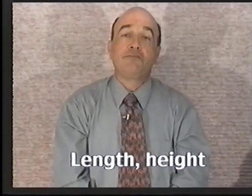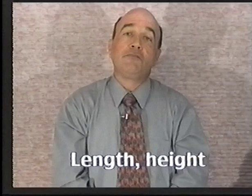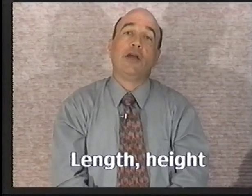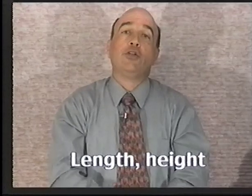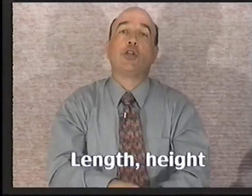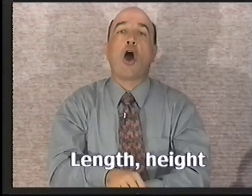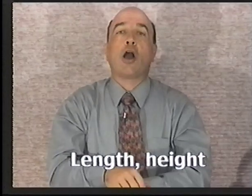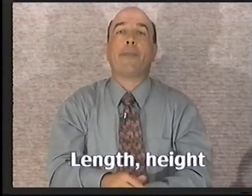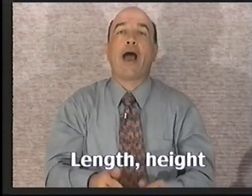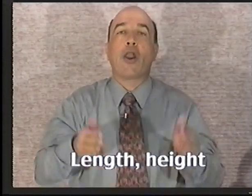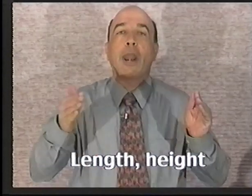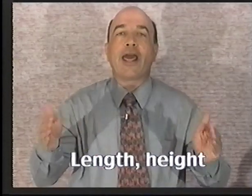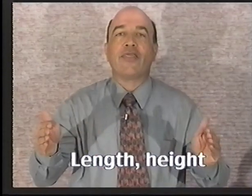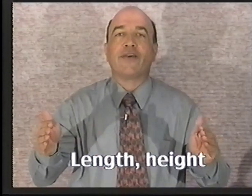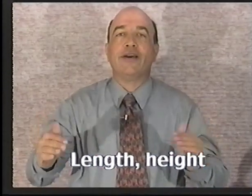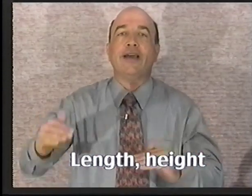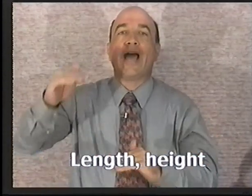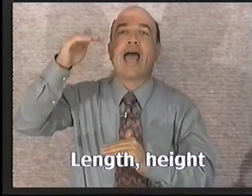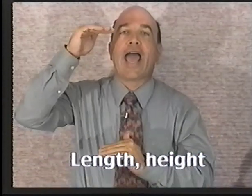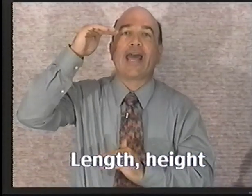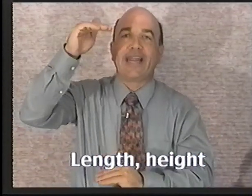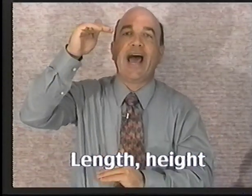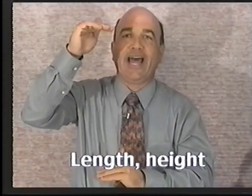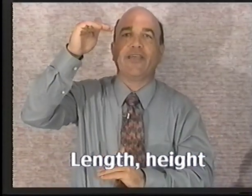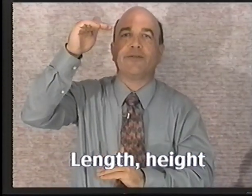And talk about length and height.